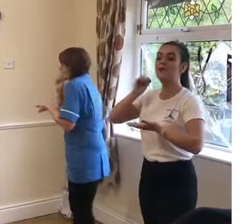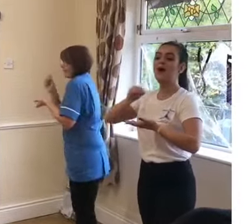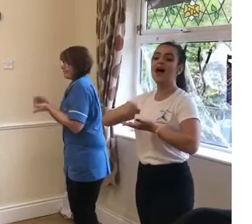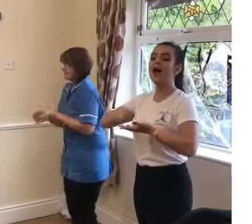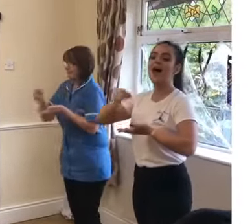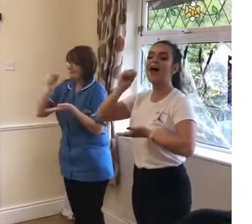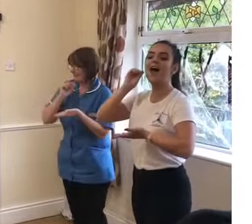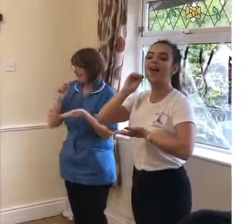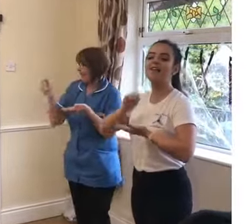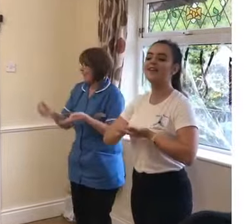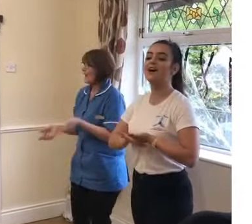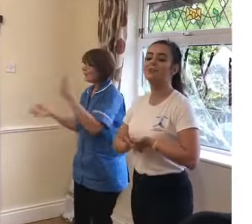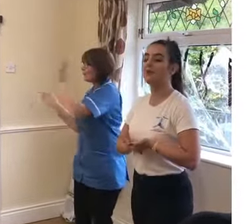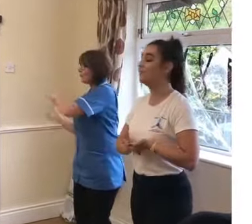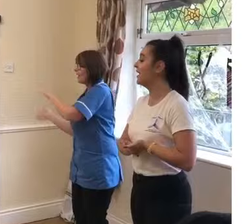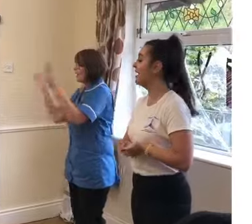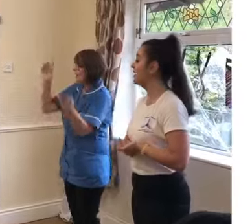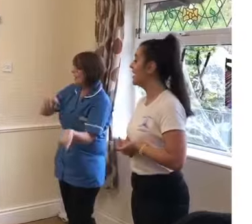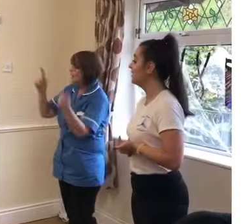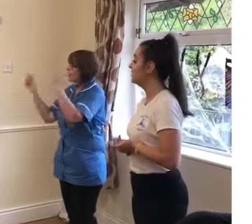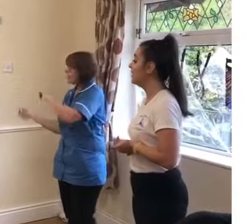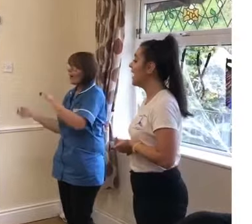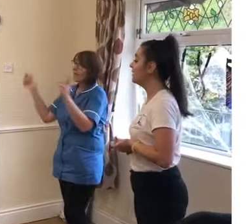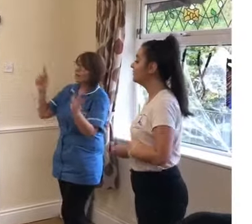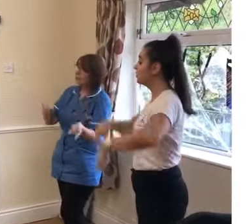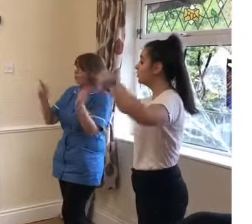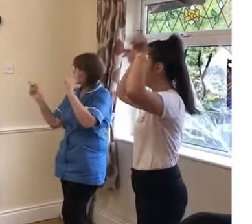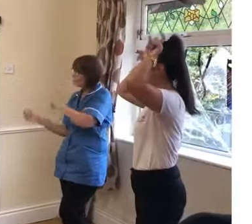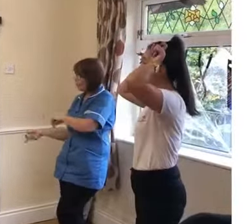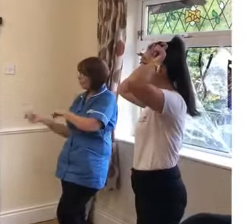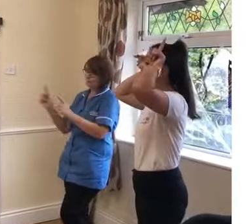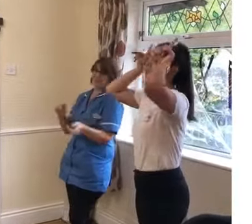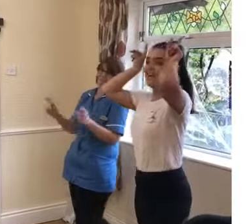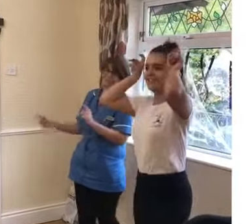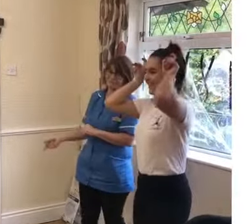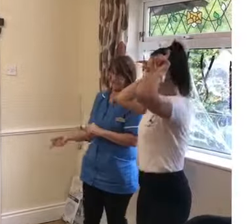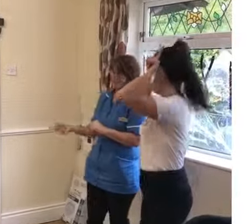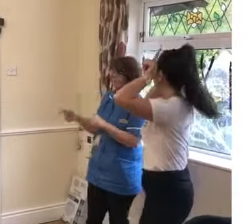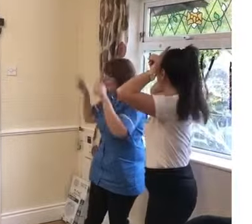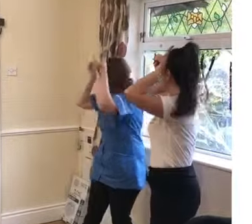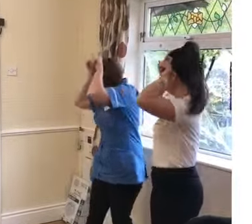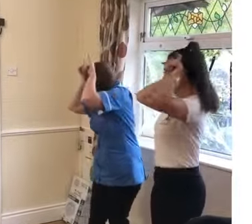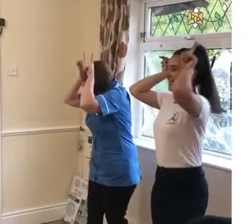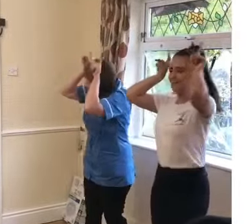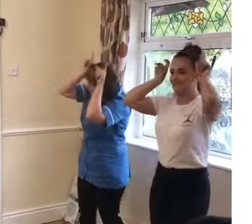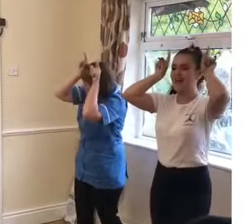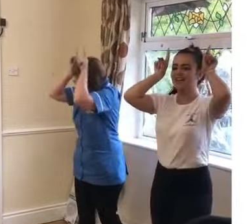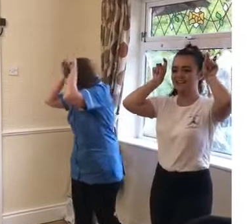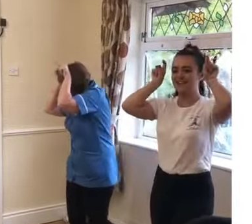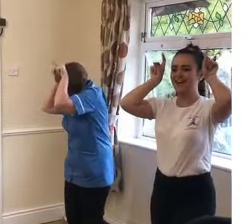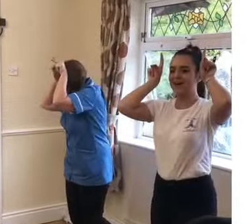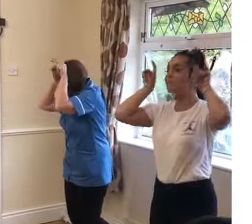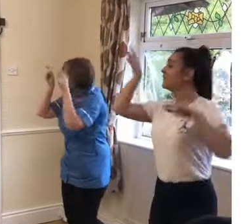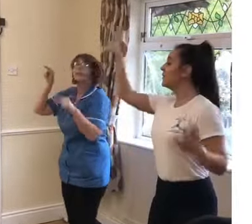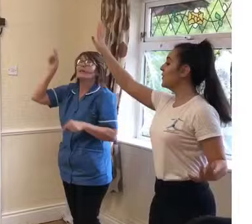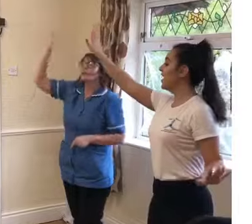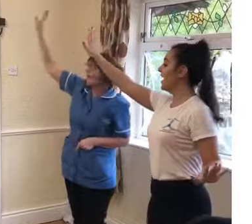bread. That will bring us back to Doe. A deer, a female deer, ray,